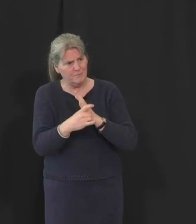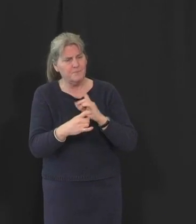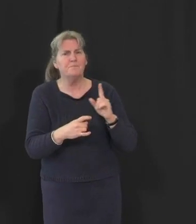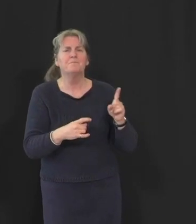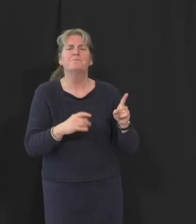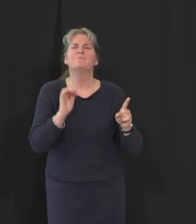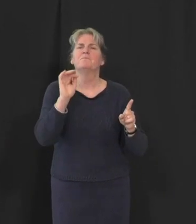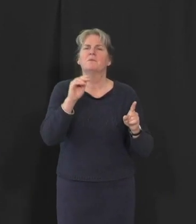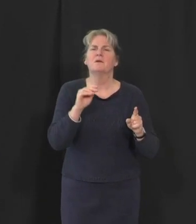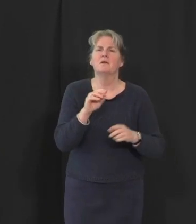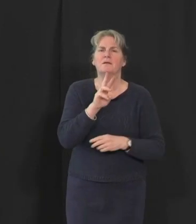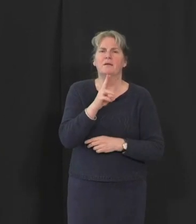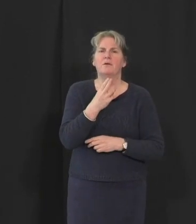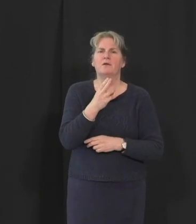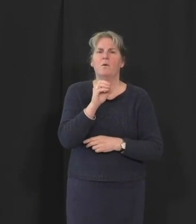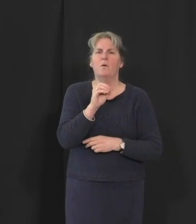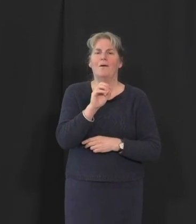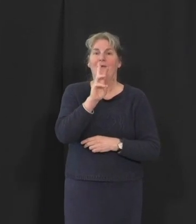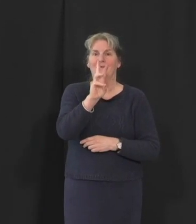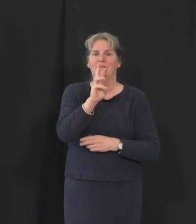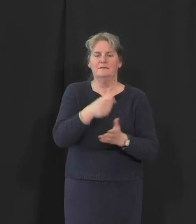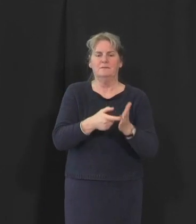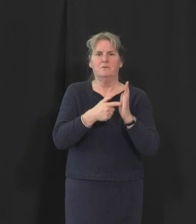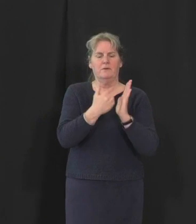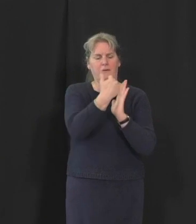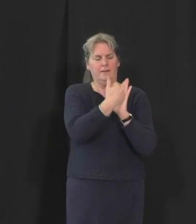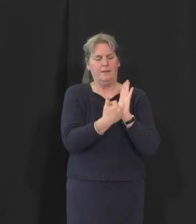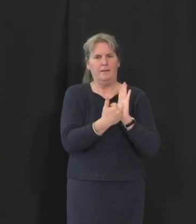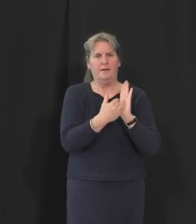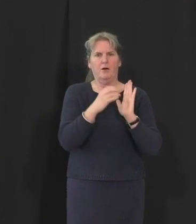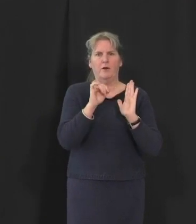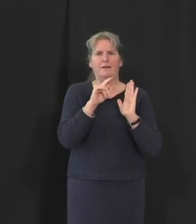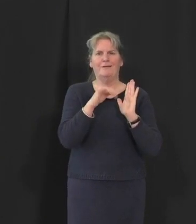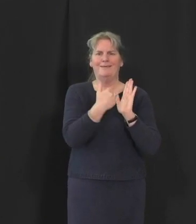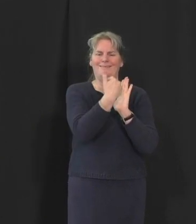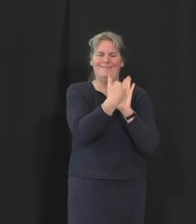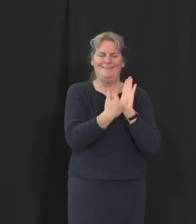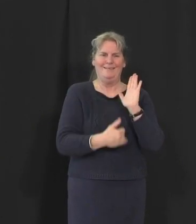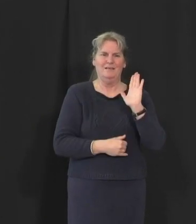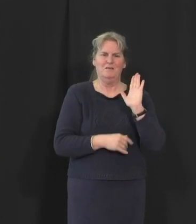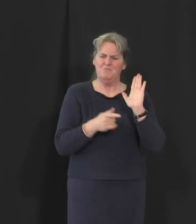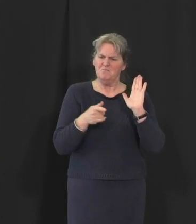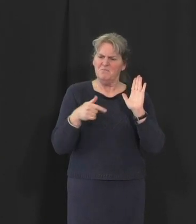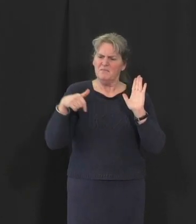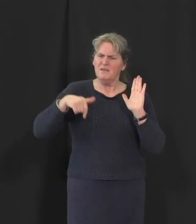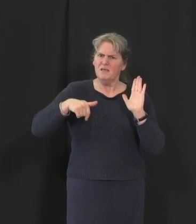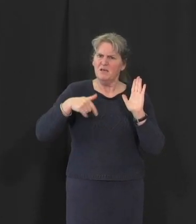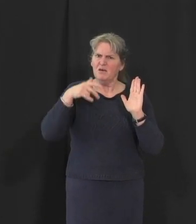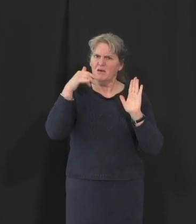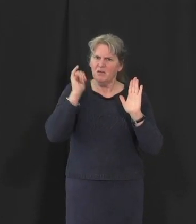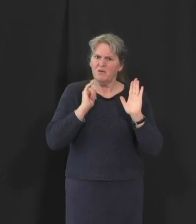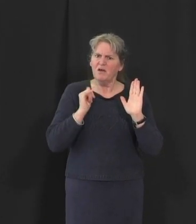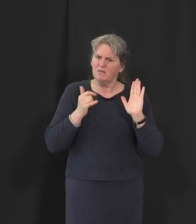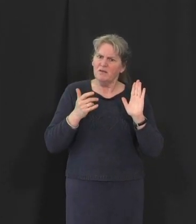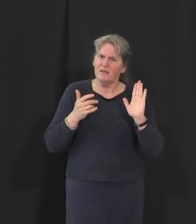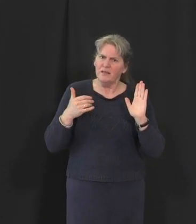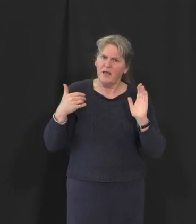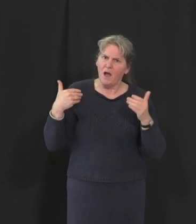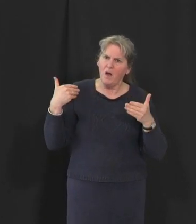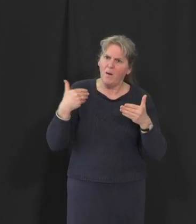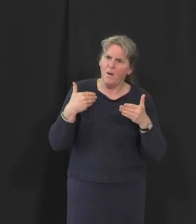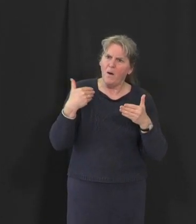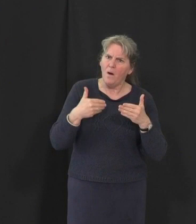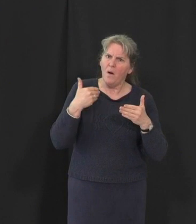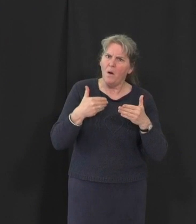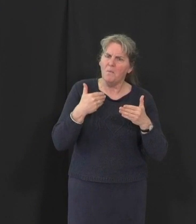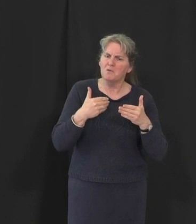Yeah, so the WHO 6 criteria, certainly I think we're well on the way, and we kind of, I would say we